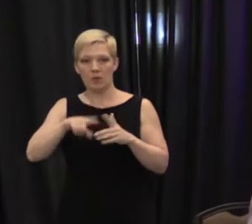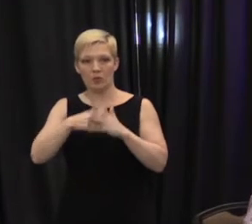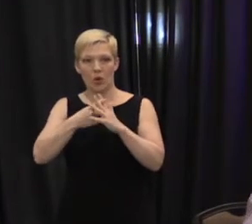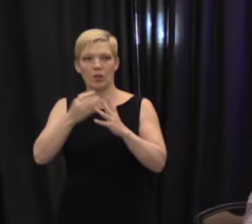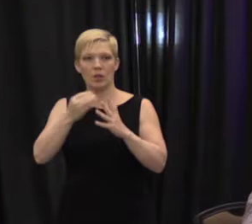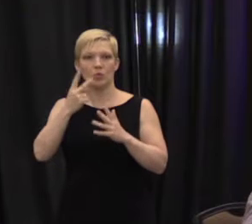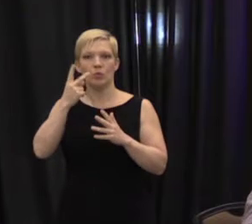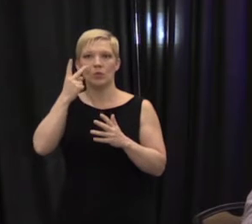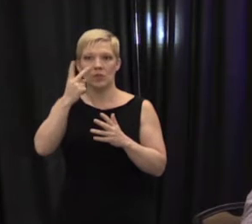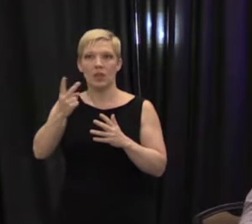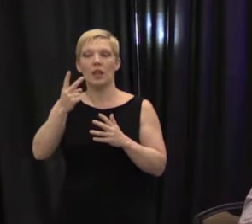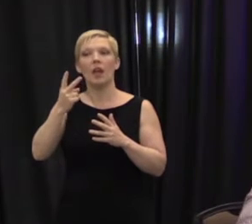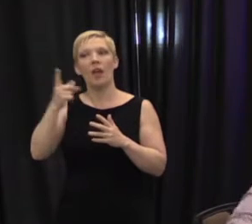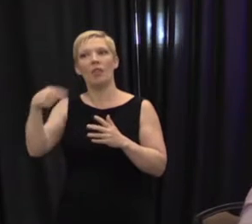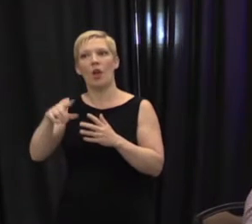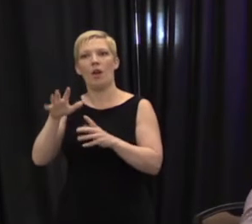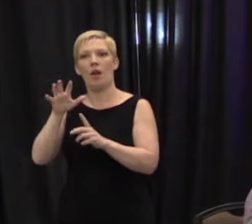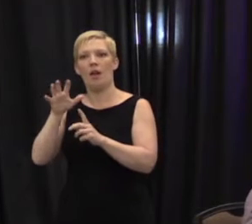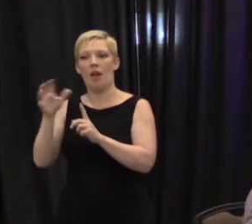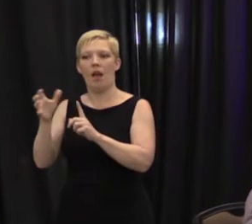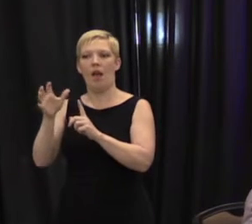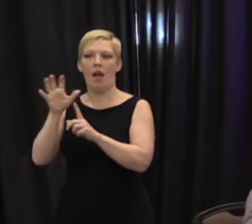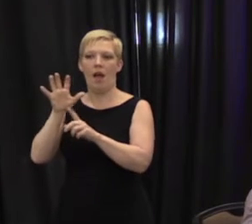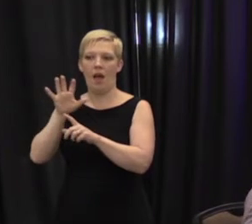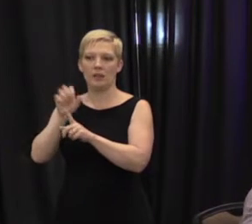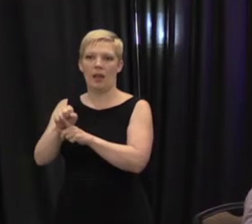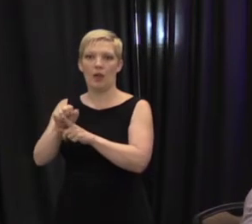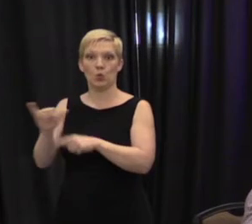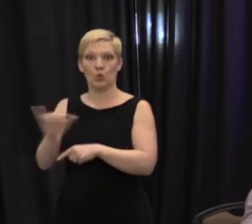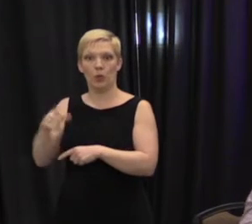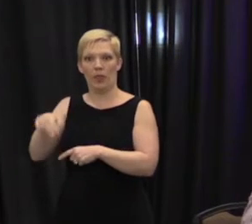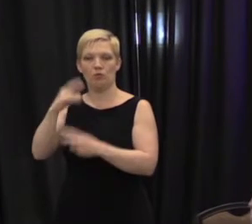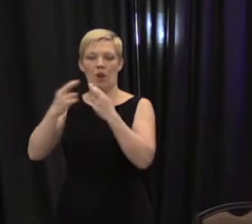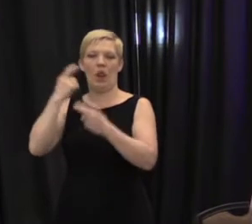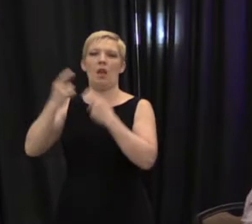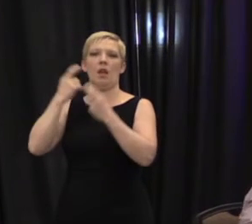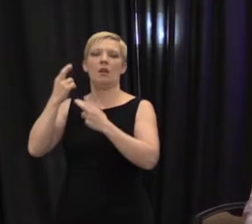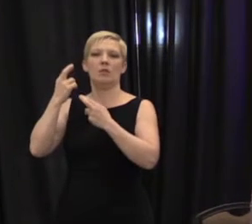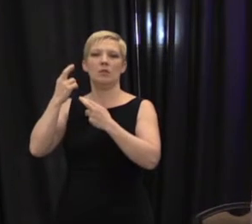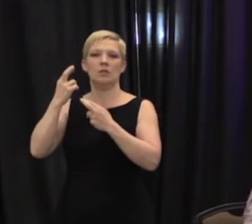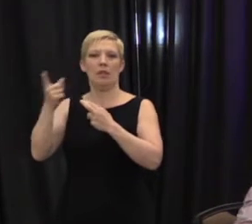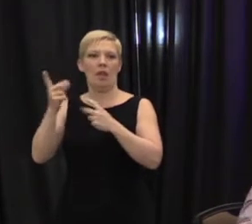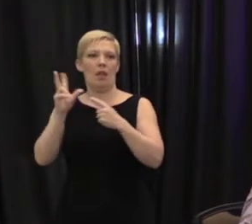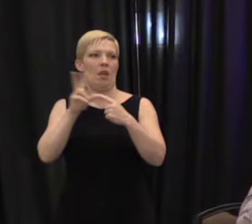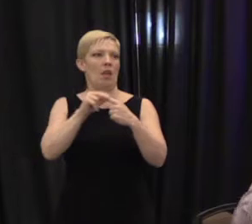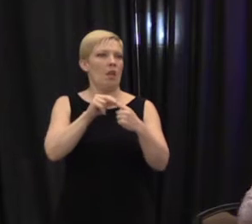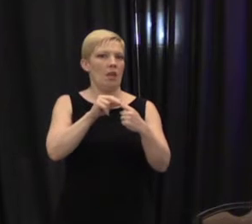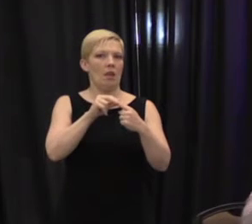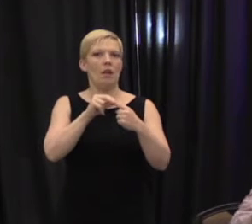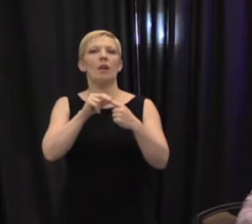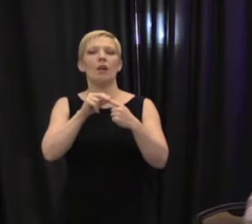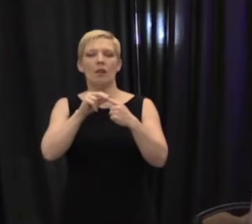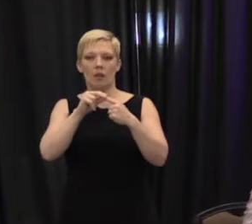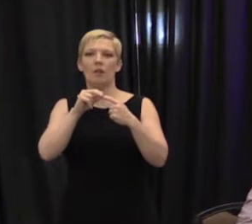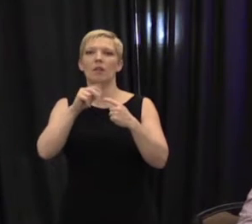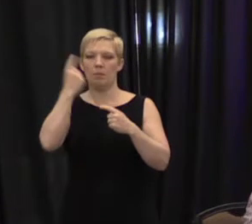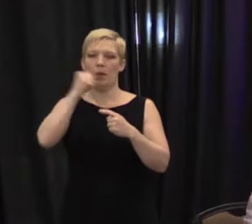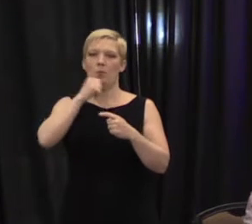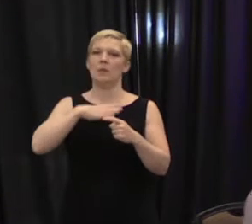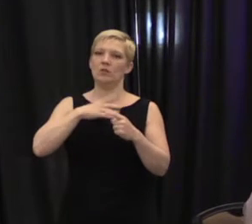being attacked too. And because they were realizing they were being attacked too, they wanted to kind of leech on their sisters in the